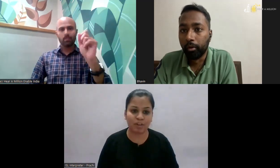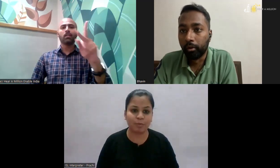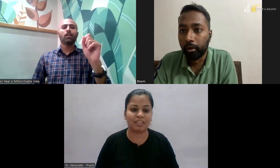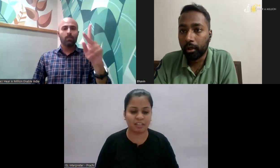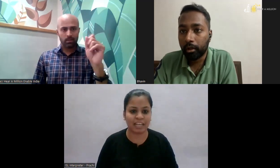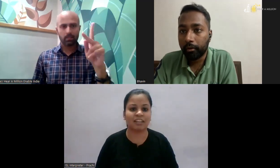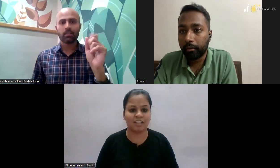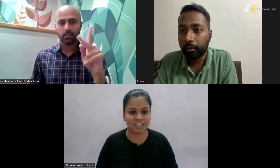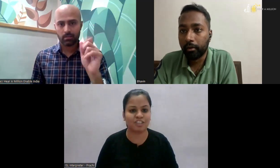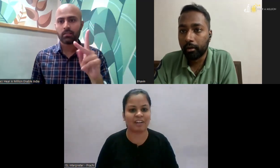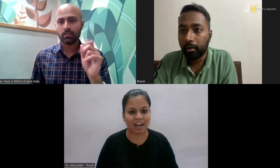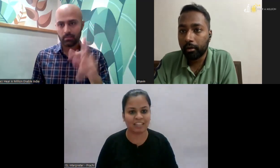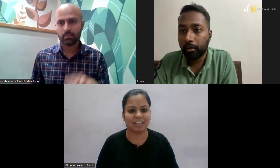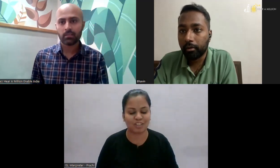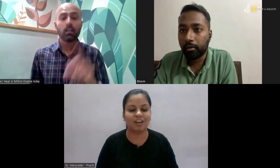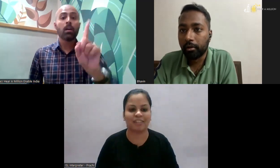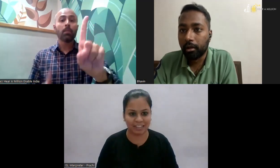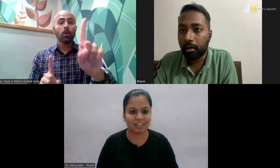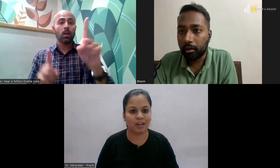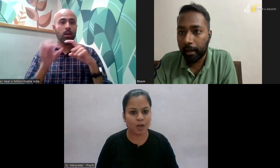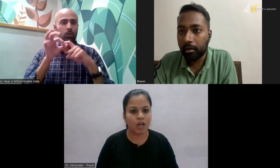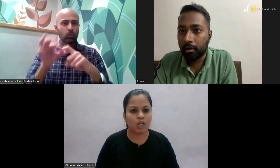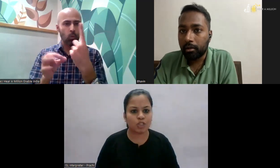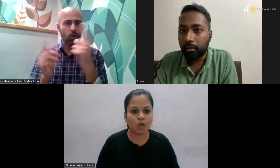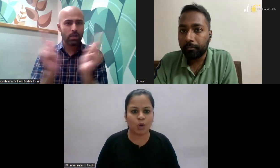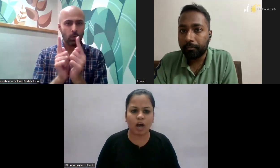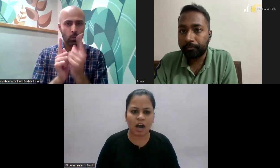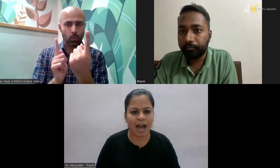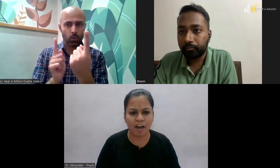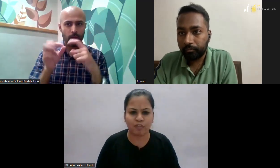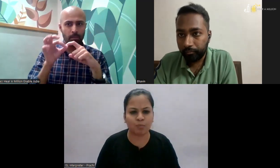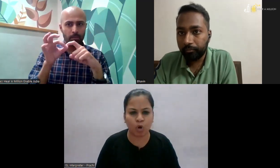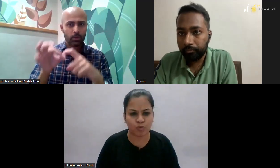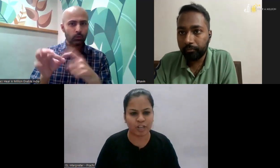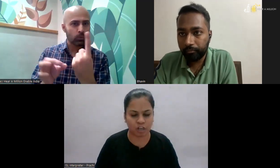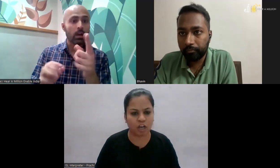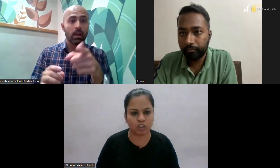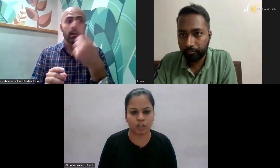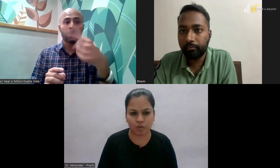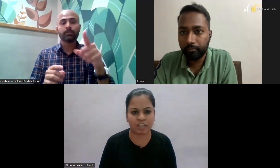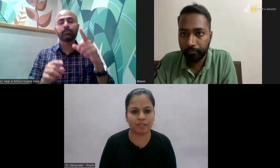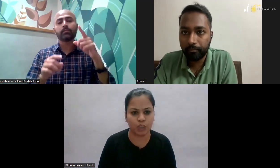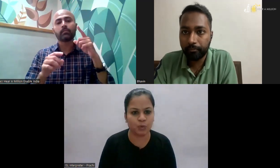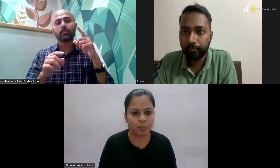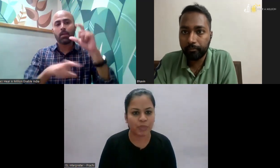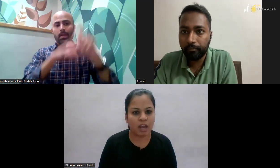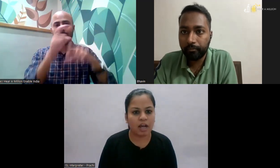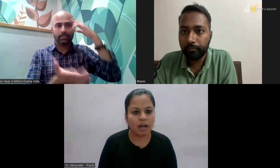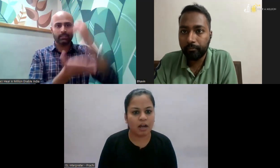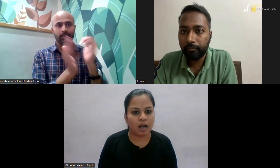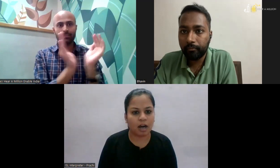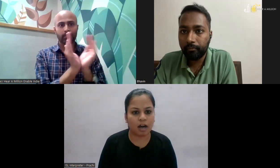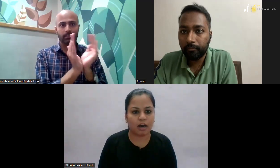Oh, they will be taking the decision regarding this. All right. right? So I have one more short question with you.